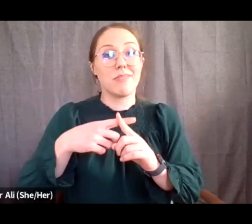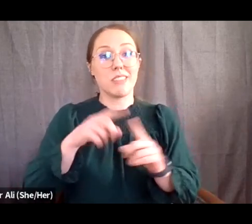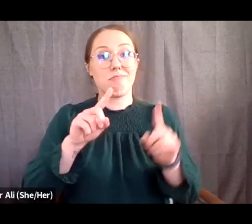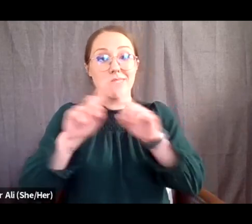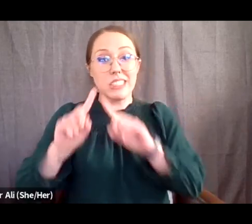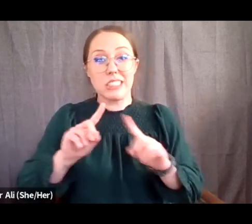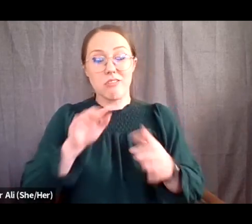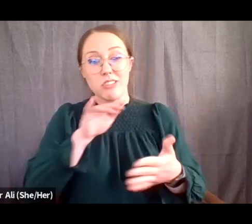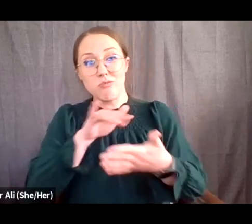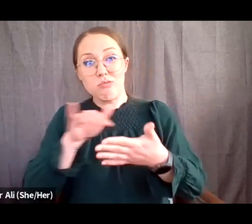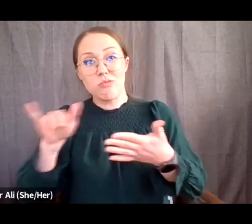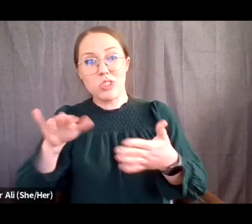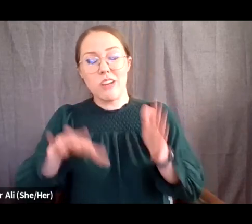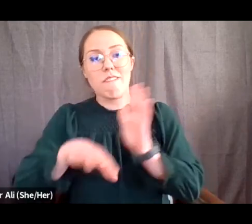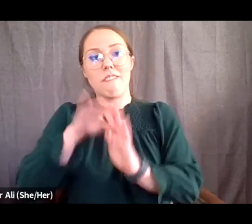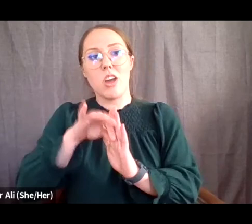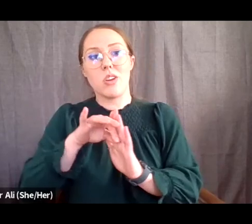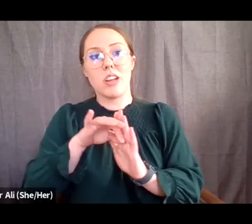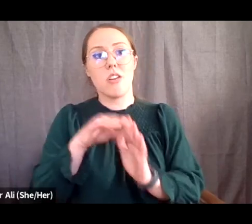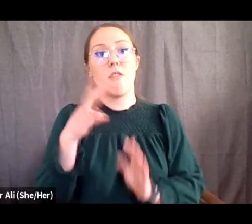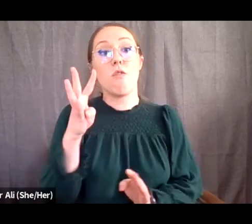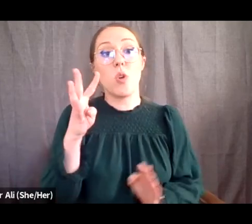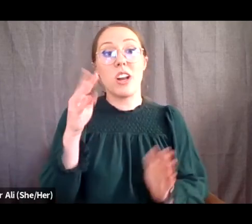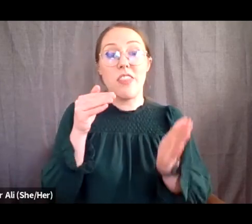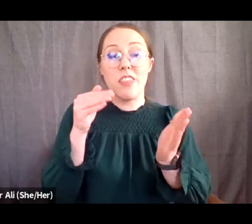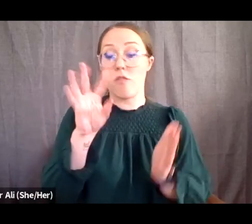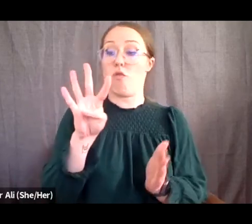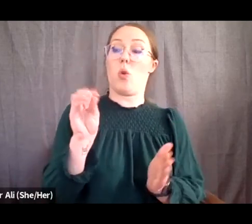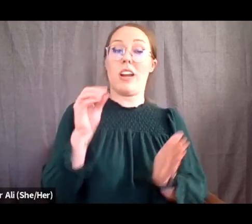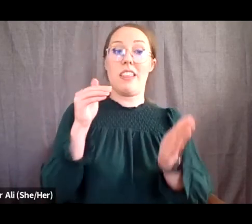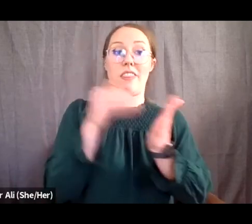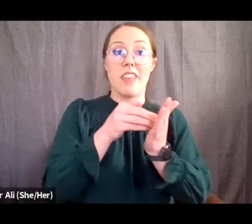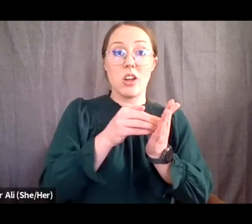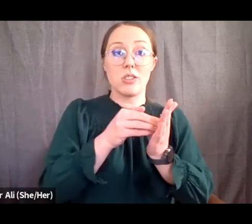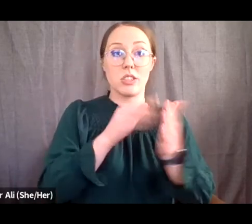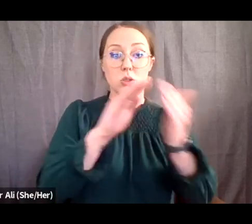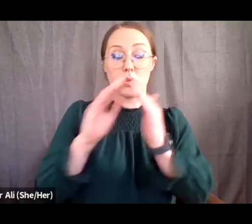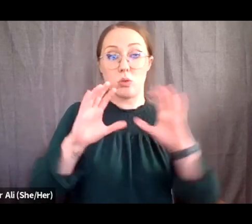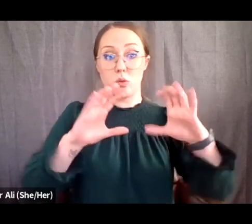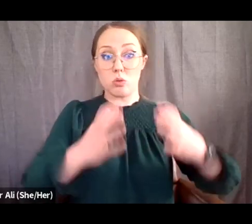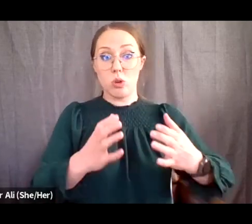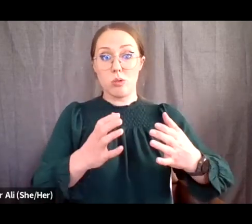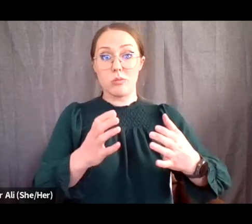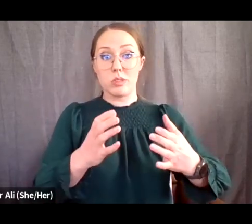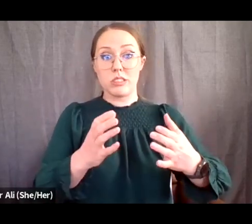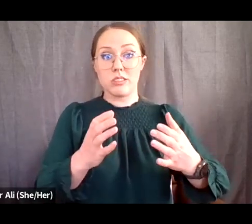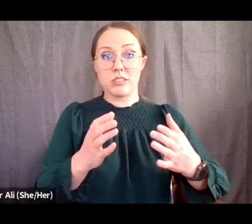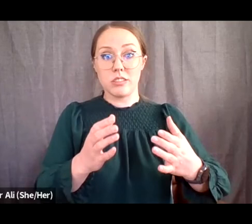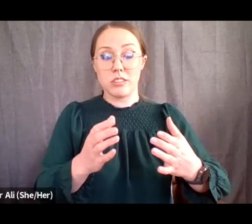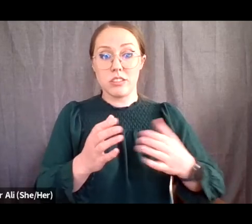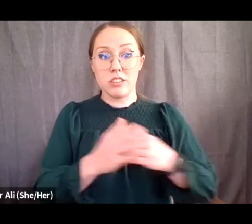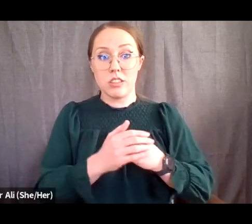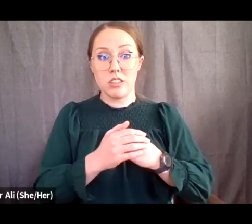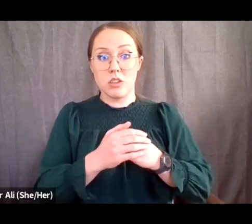out of 41,000 cultural groups, just 2% received 58% of all